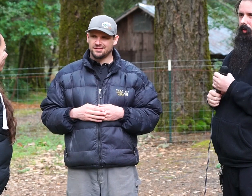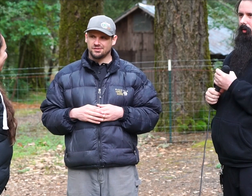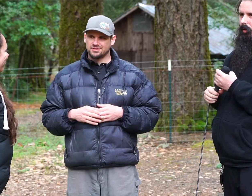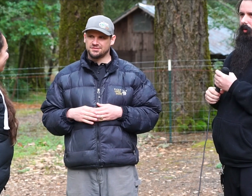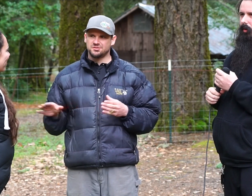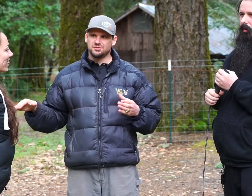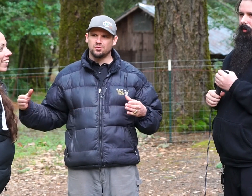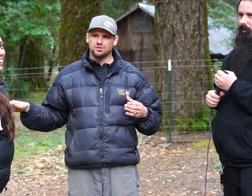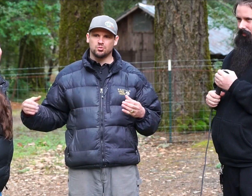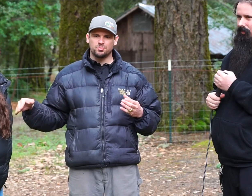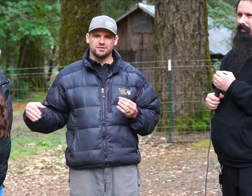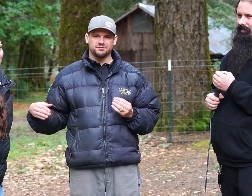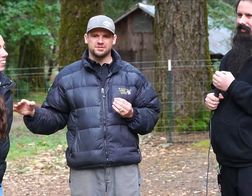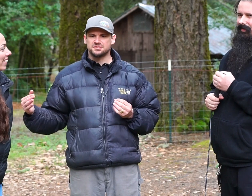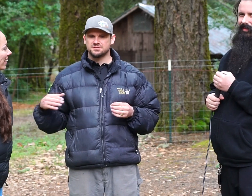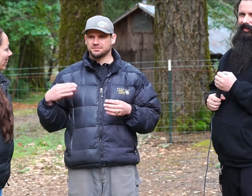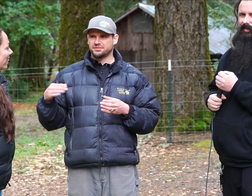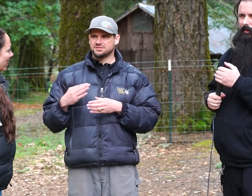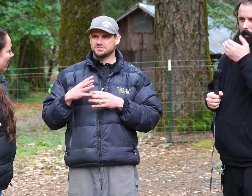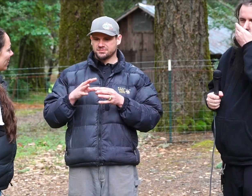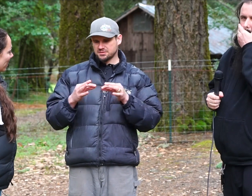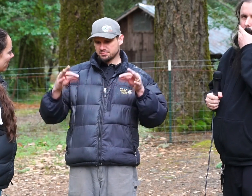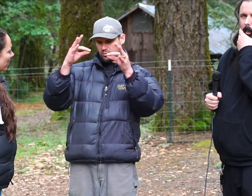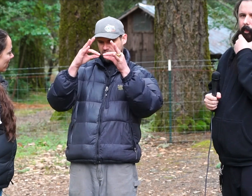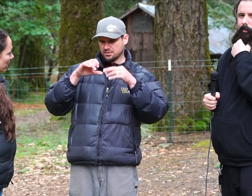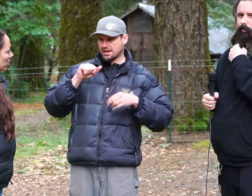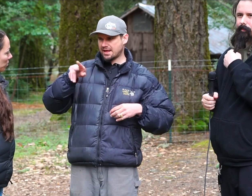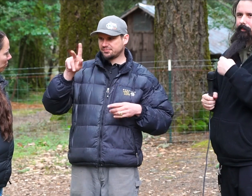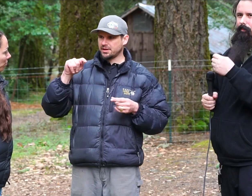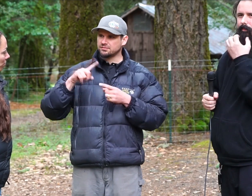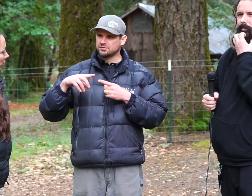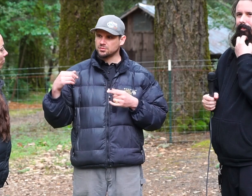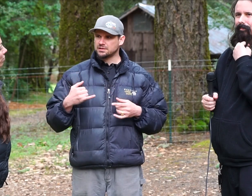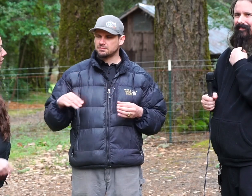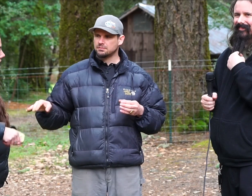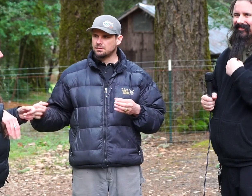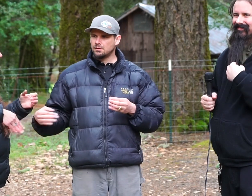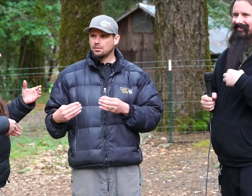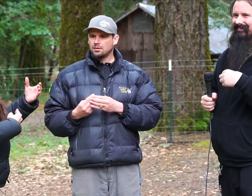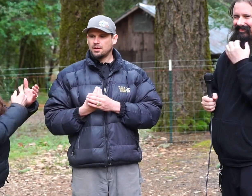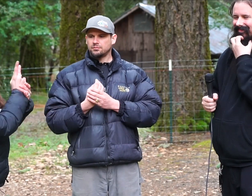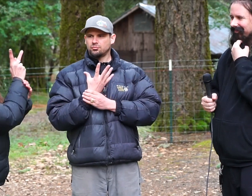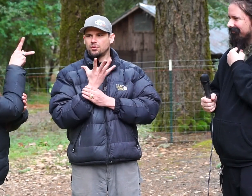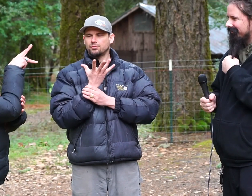you want to incorporate the fish the fish is a very important aspect to it and growth